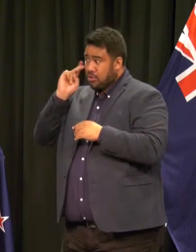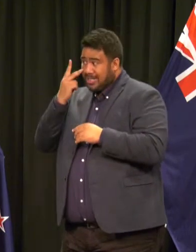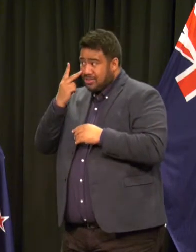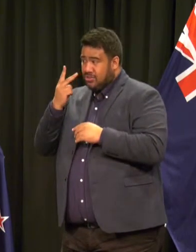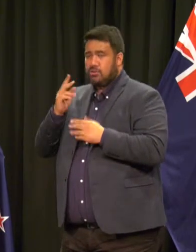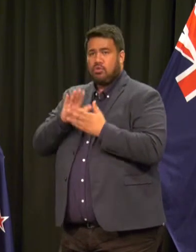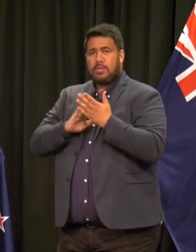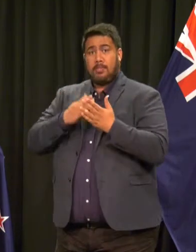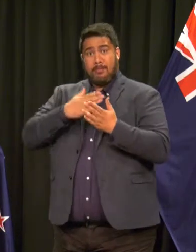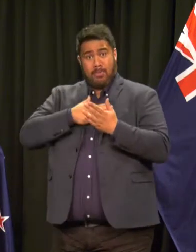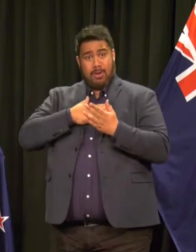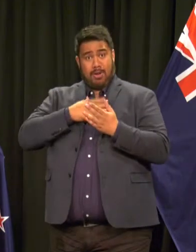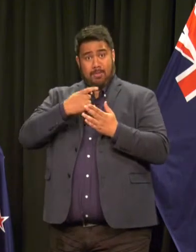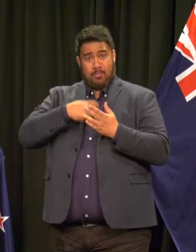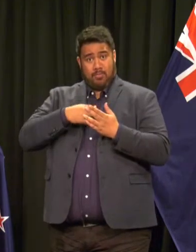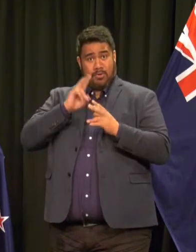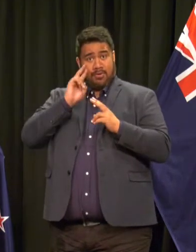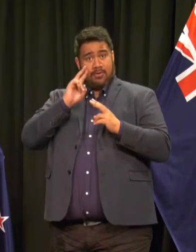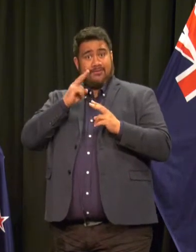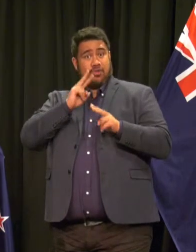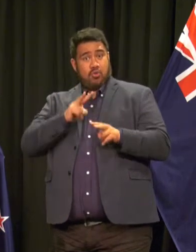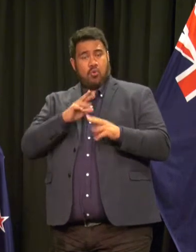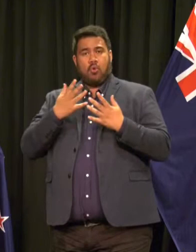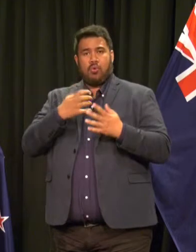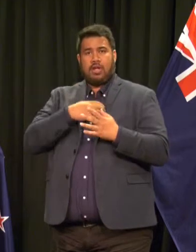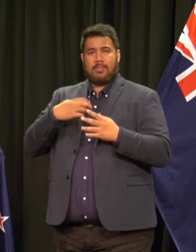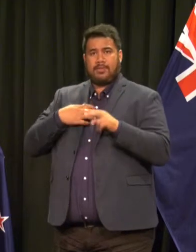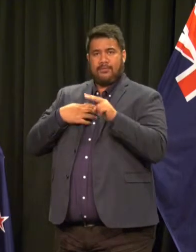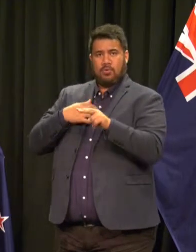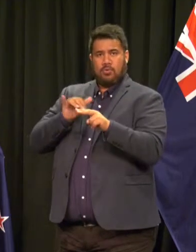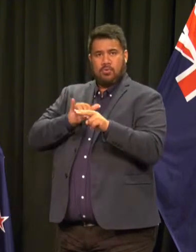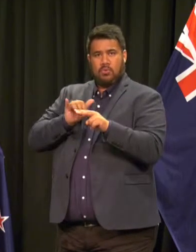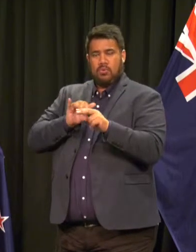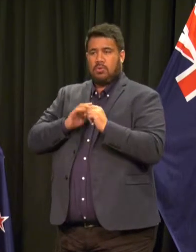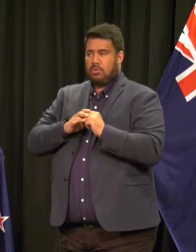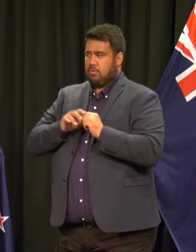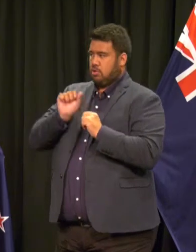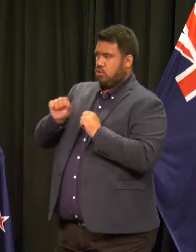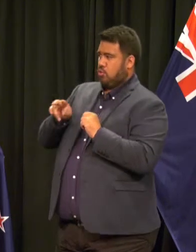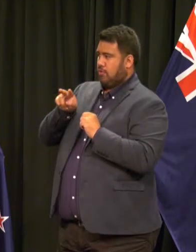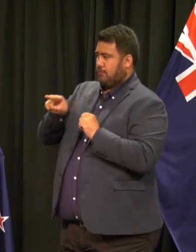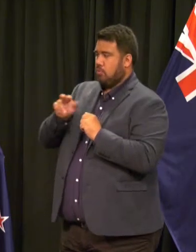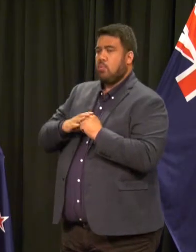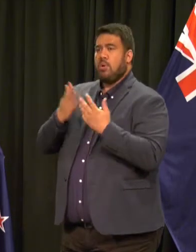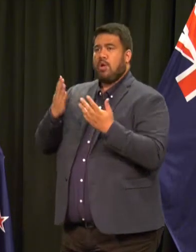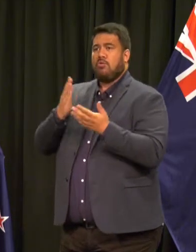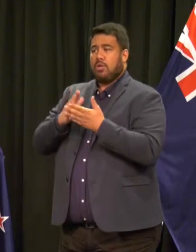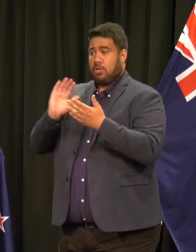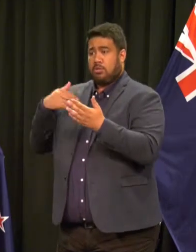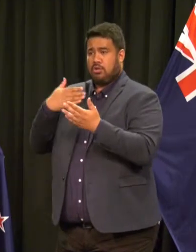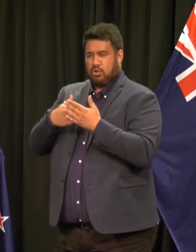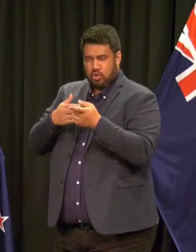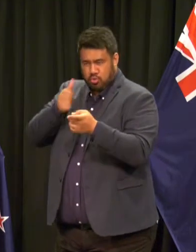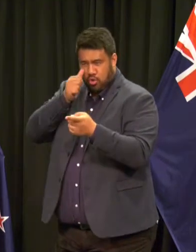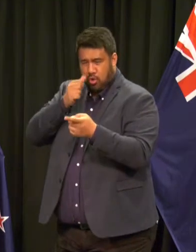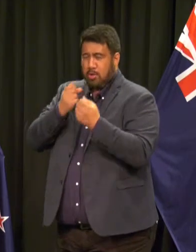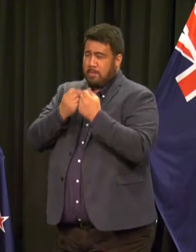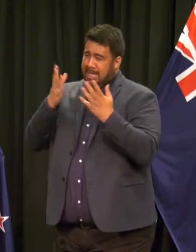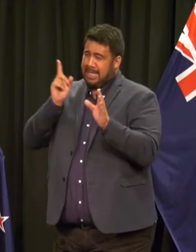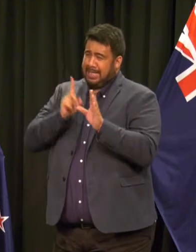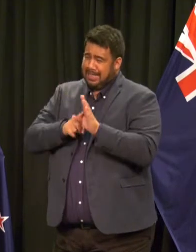view. Well, I can speak on behalf of myself. And I have long campaigned for, as you well know,